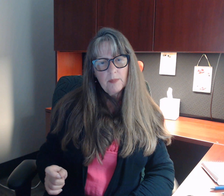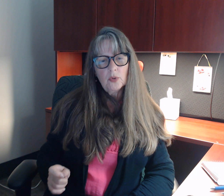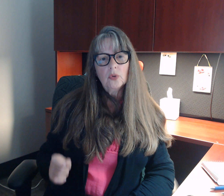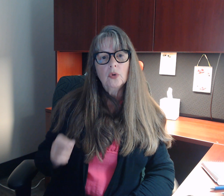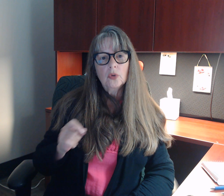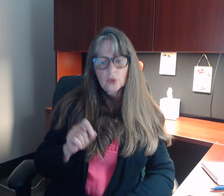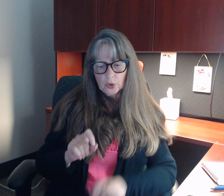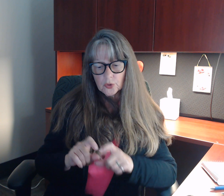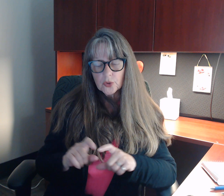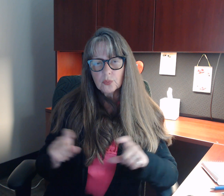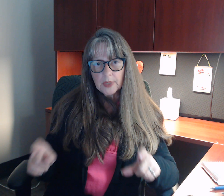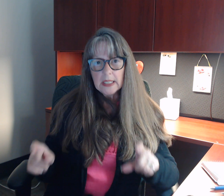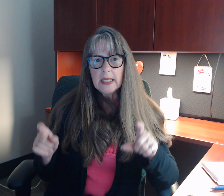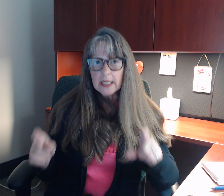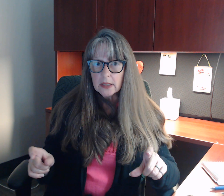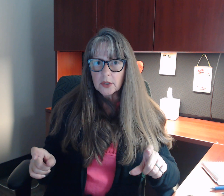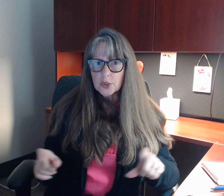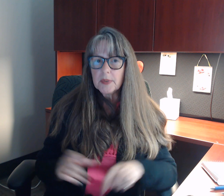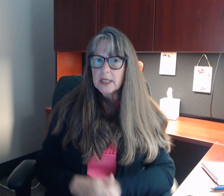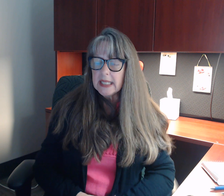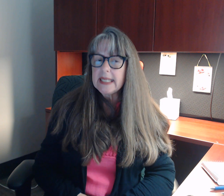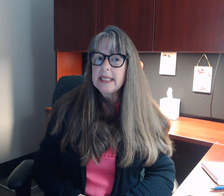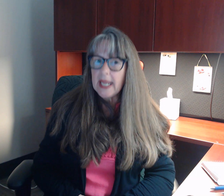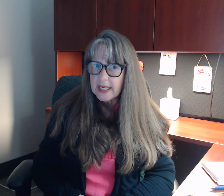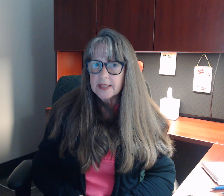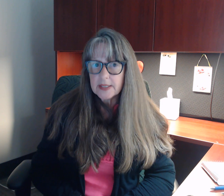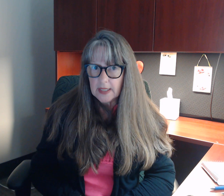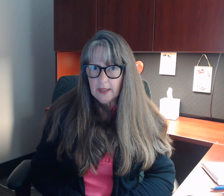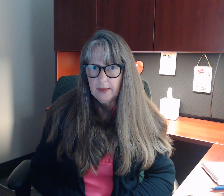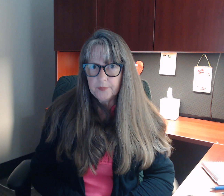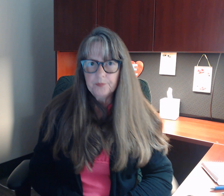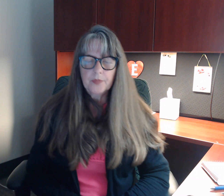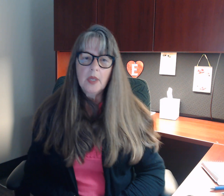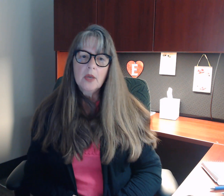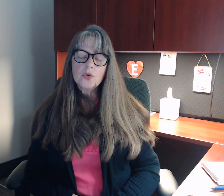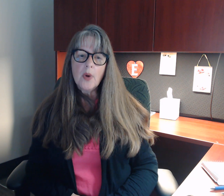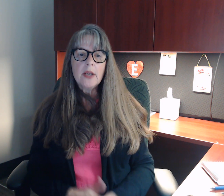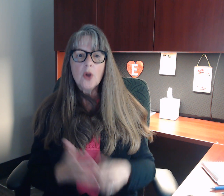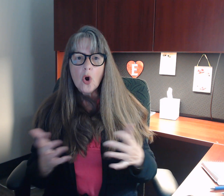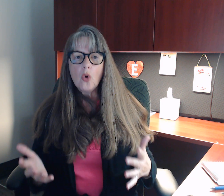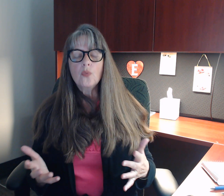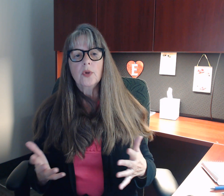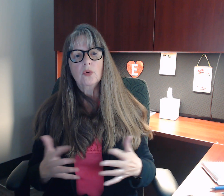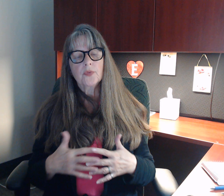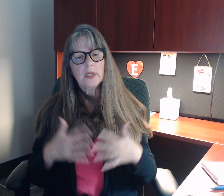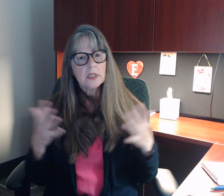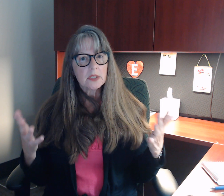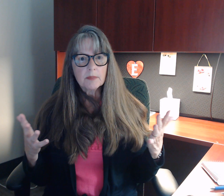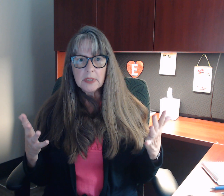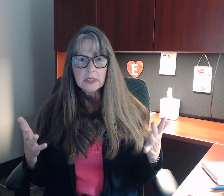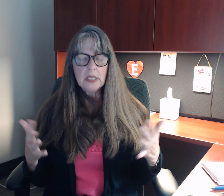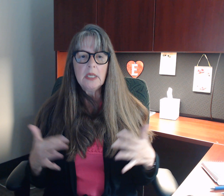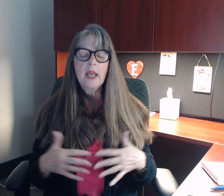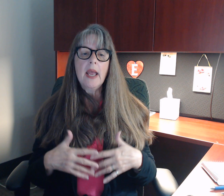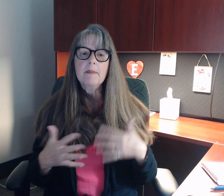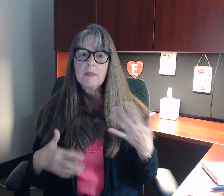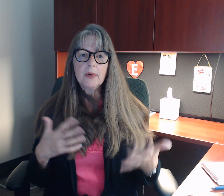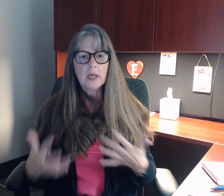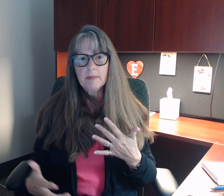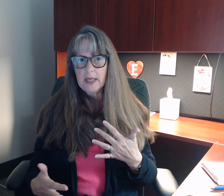people learn to read English because they can see. So I know that you're thinking disability and people get it mixed